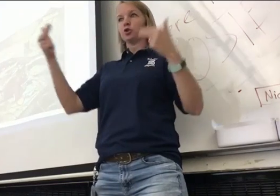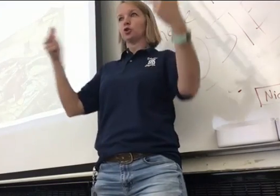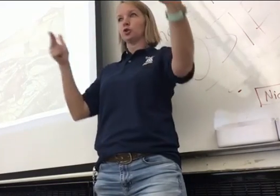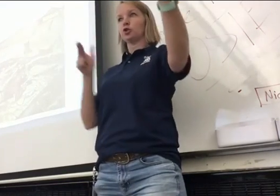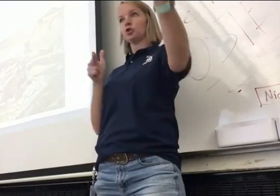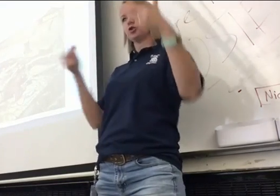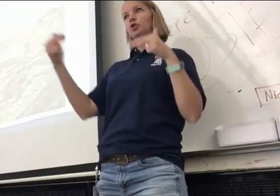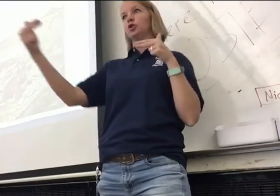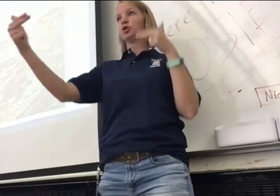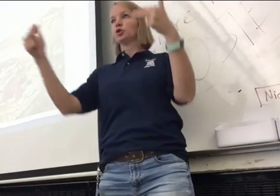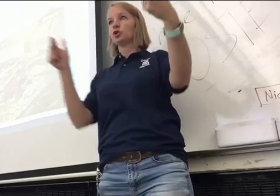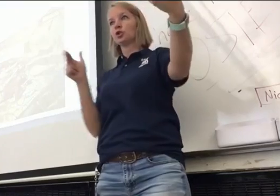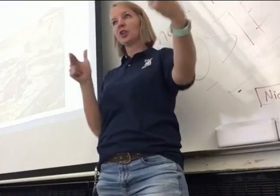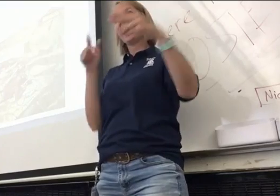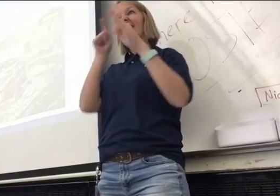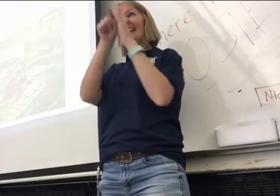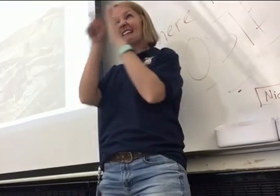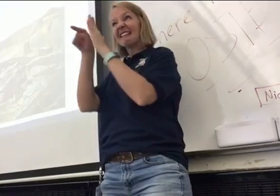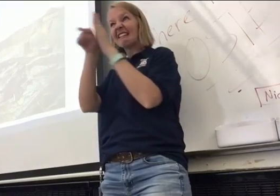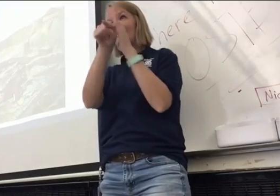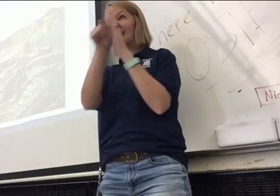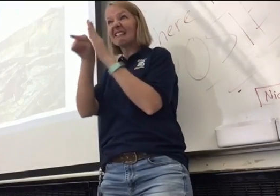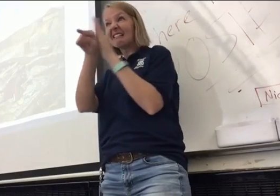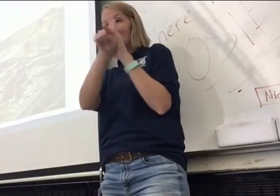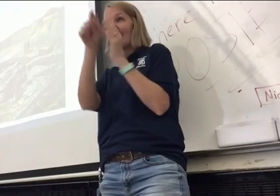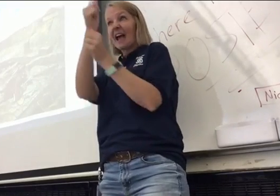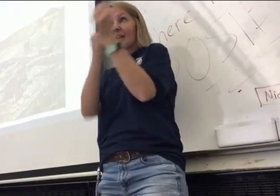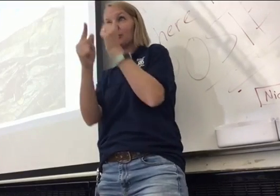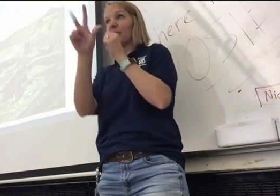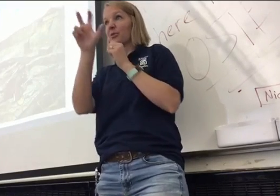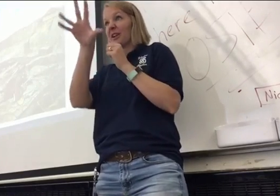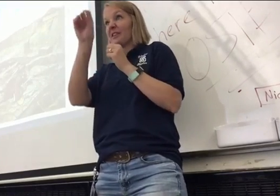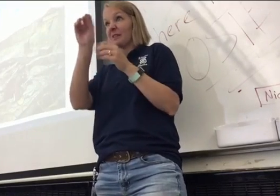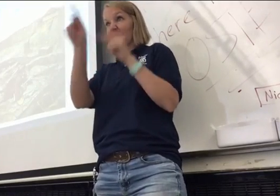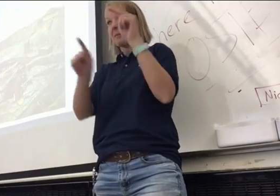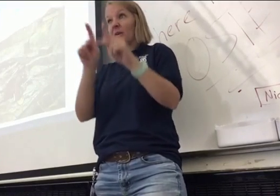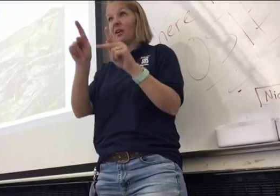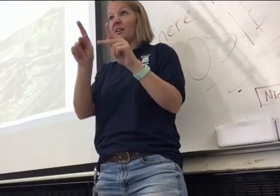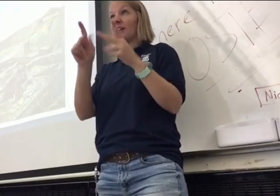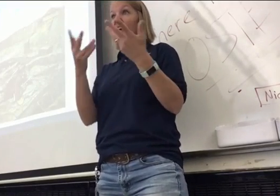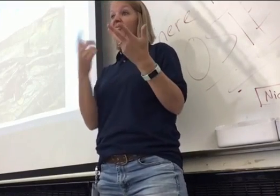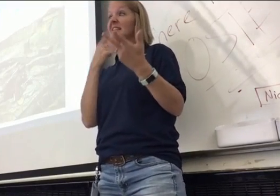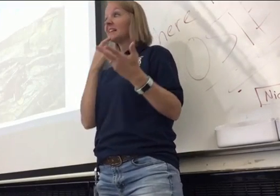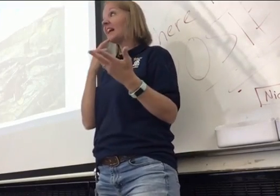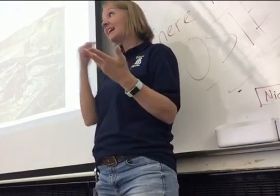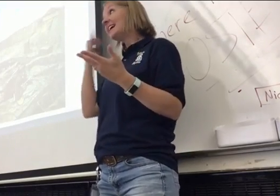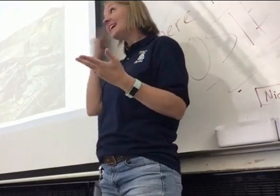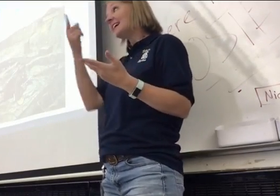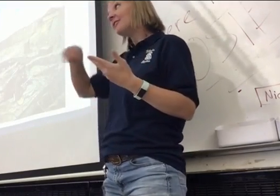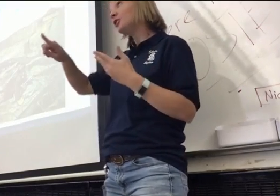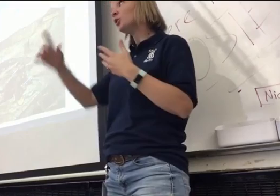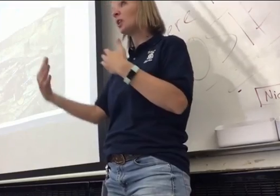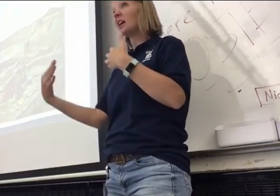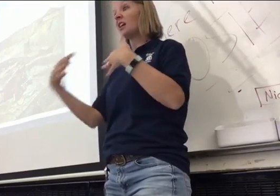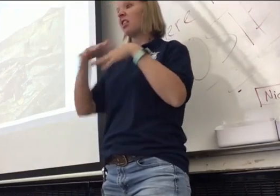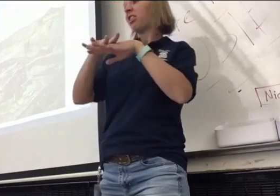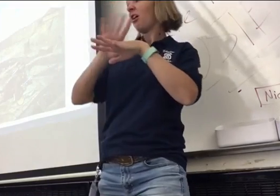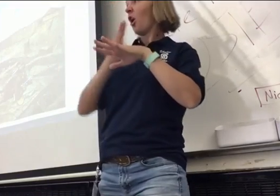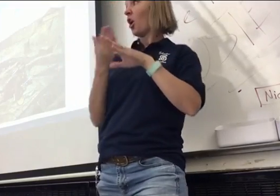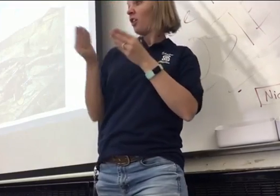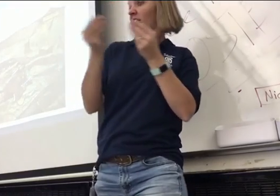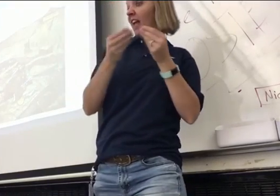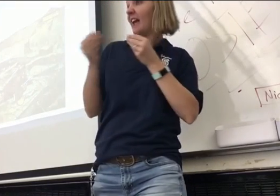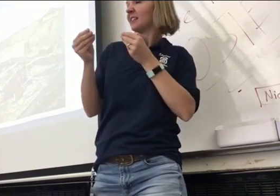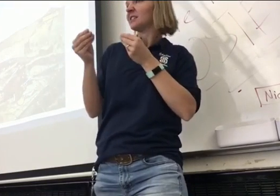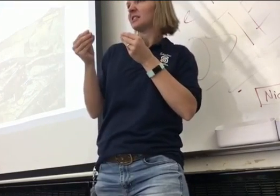minutes, they kill everybody inside. Their idea was saying, if you encroach on our lands, this is what's going to happen, get away. Do you think the Europeans are going to run